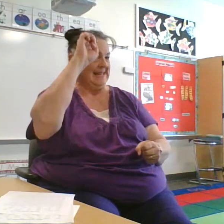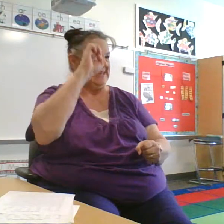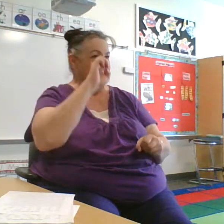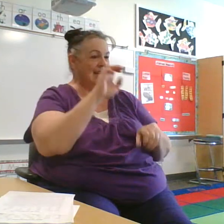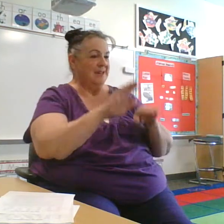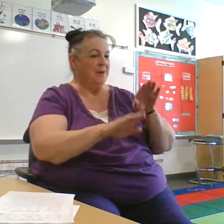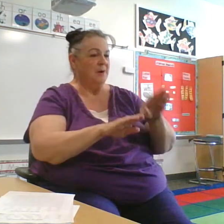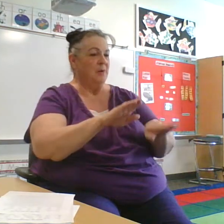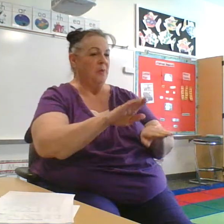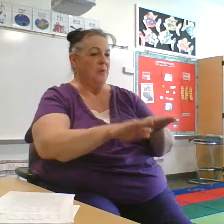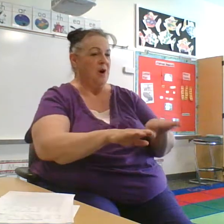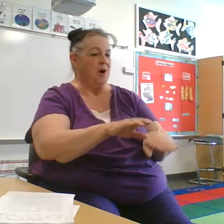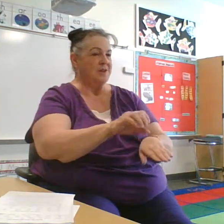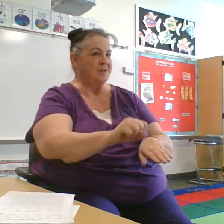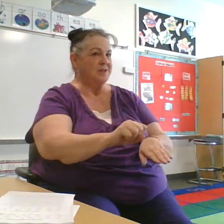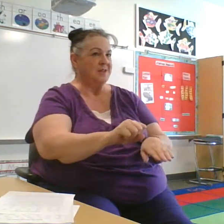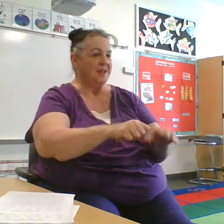He walks